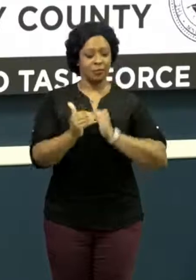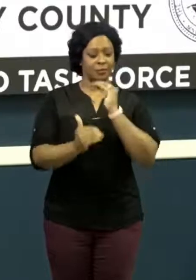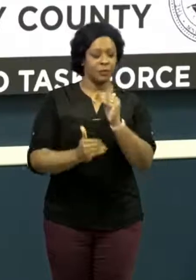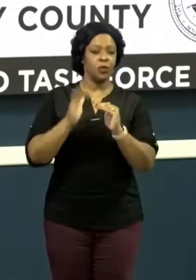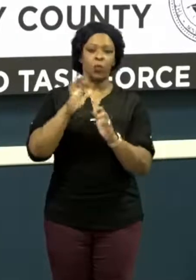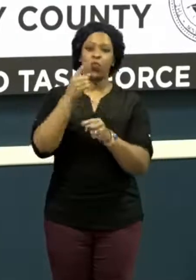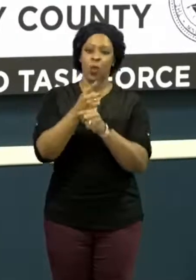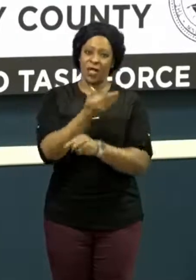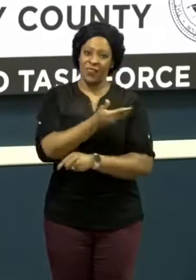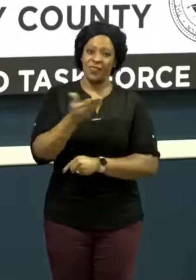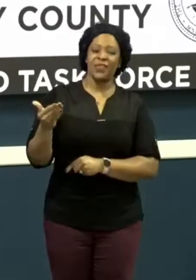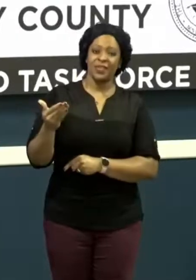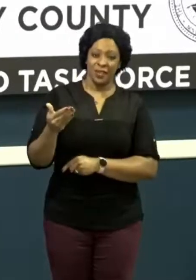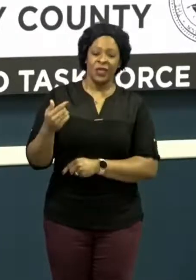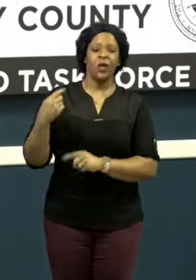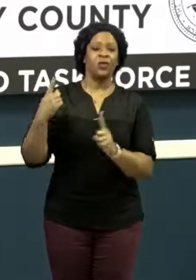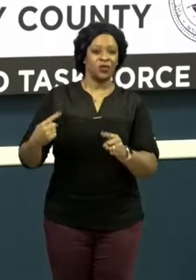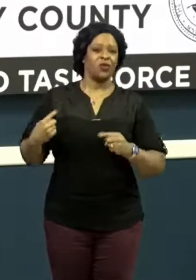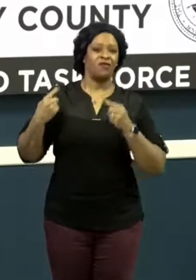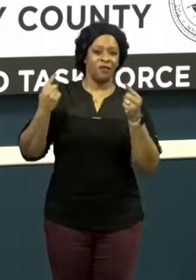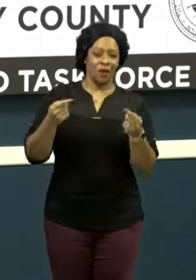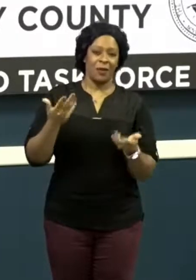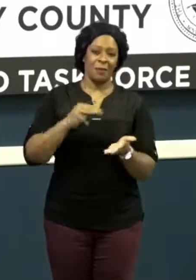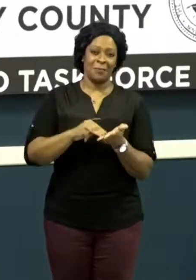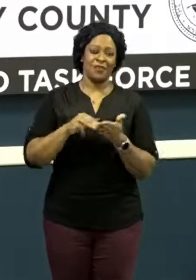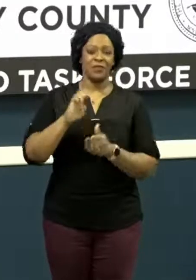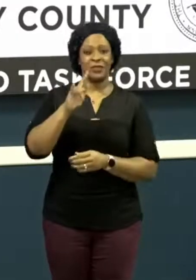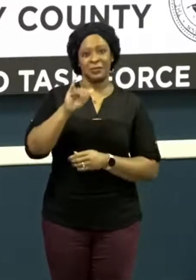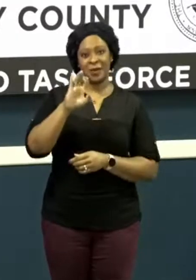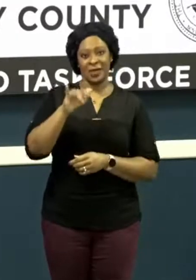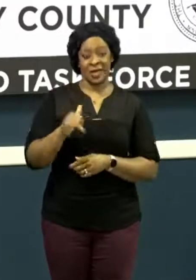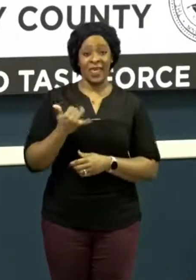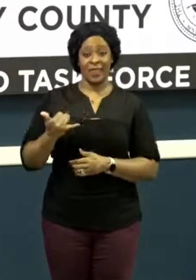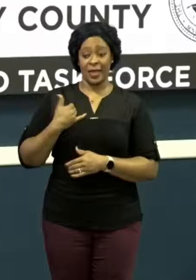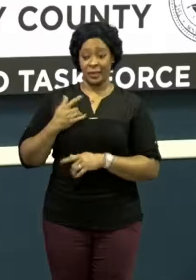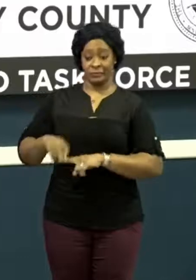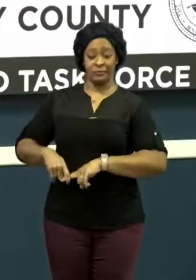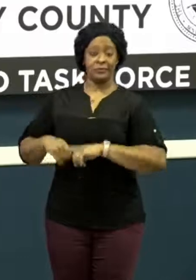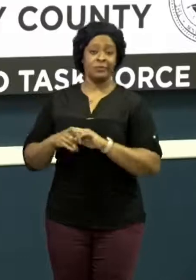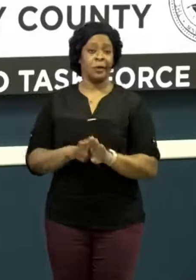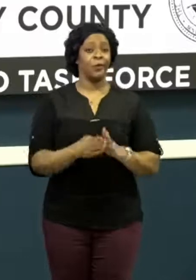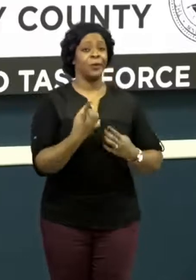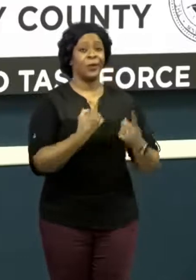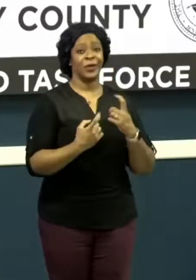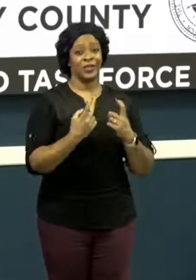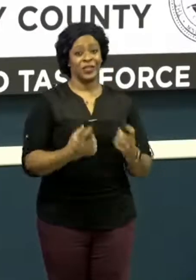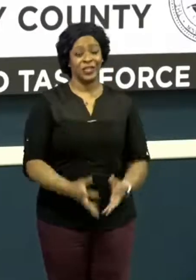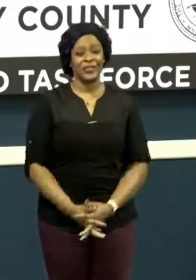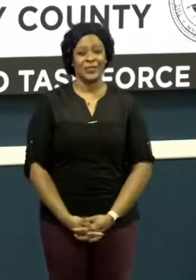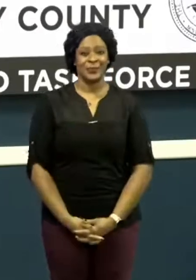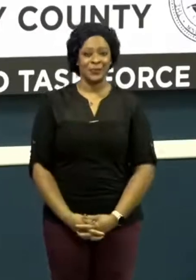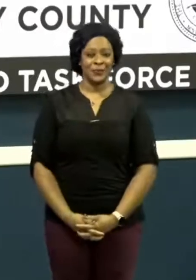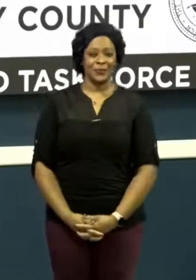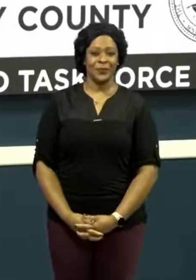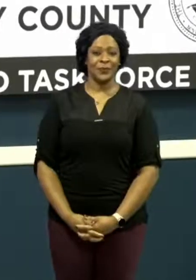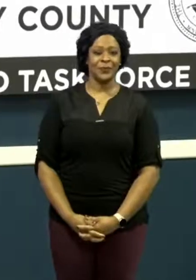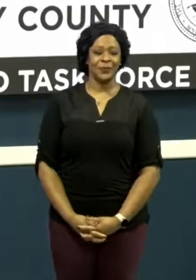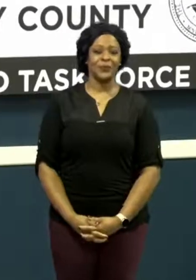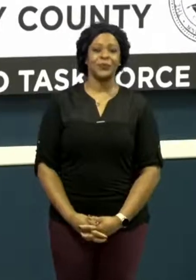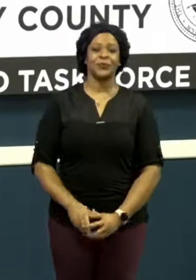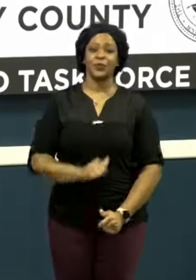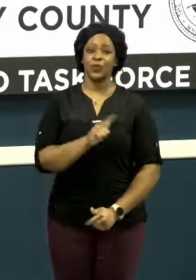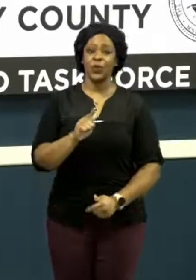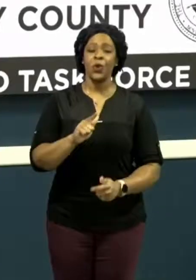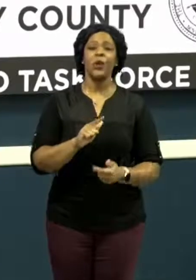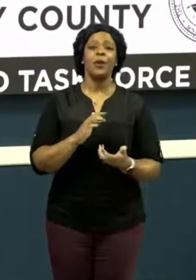doing the right thing as we have been here in Memphis and Shelby County. So with that, I'll stop and take any questions. Reminding all of our